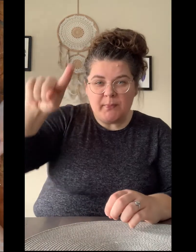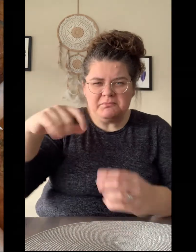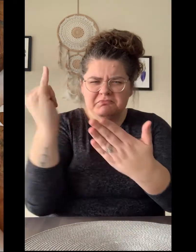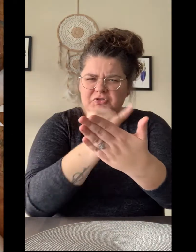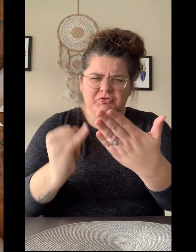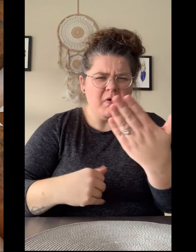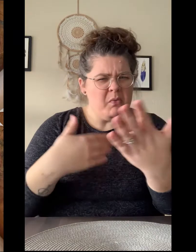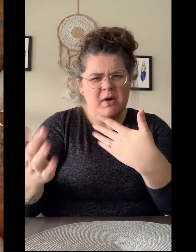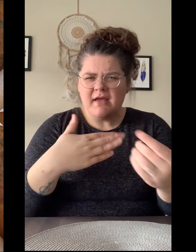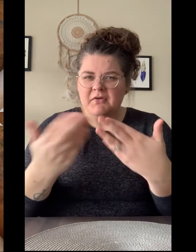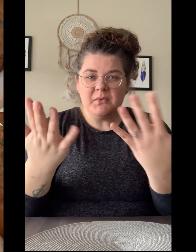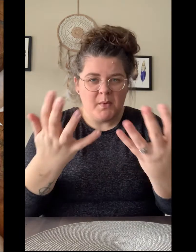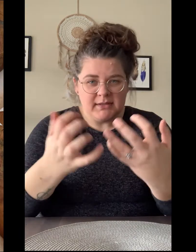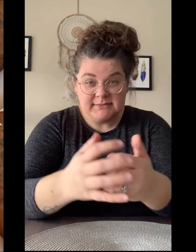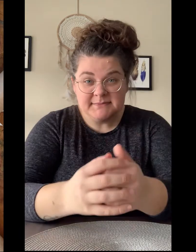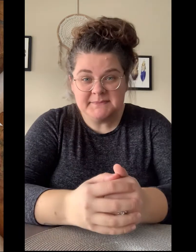on these.